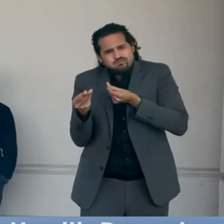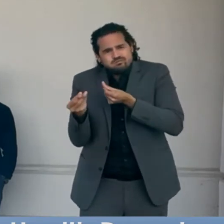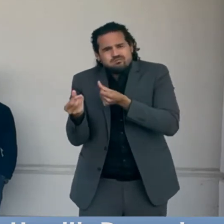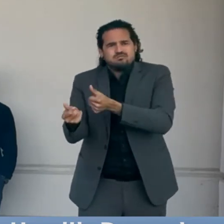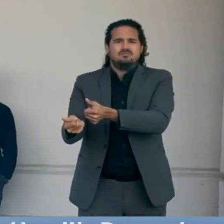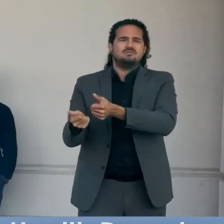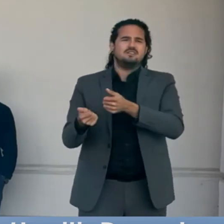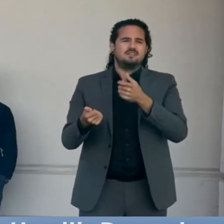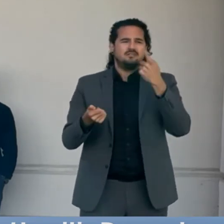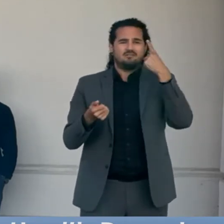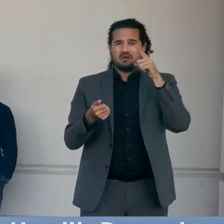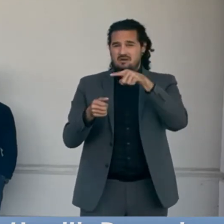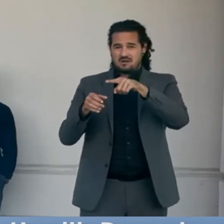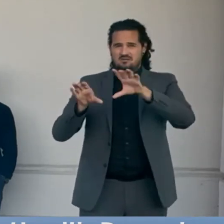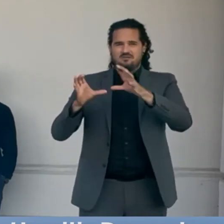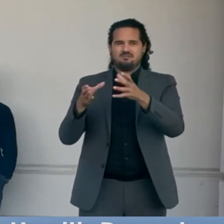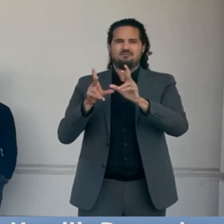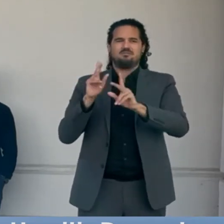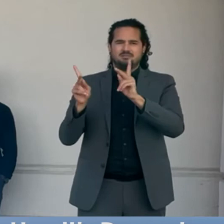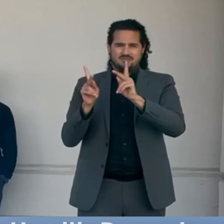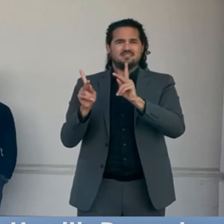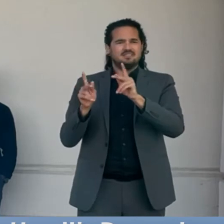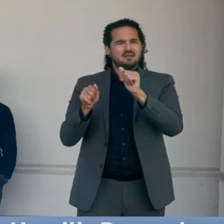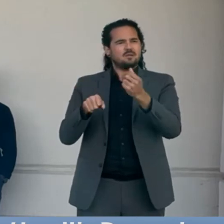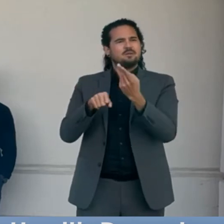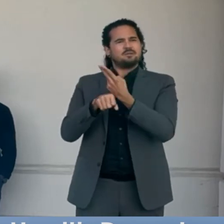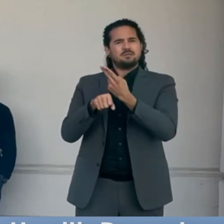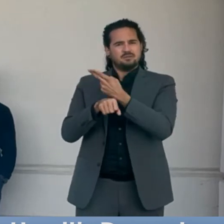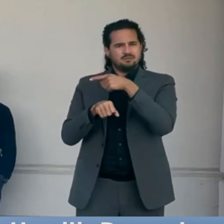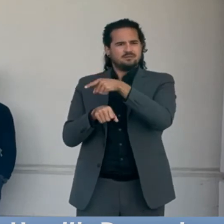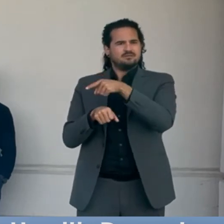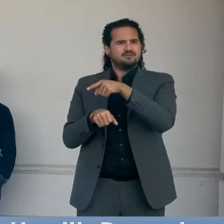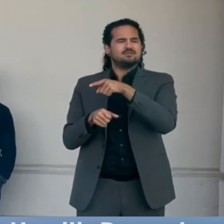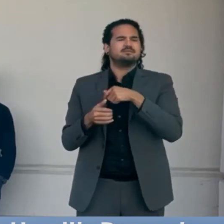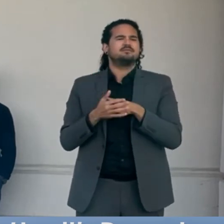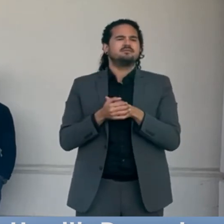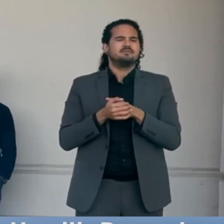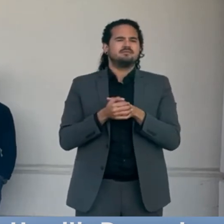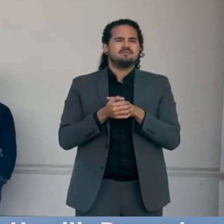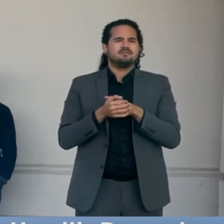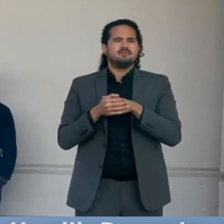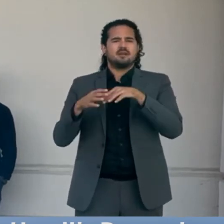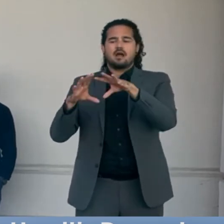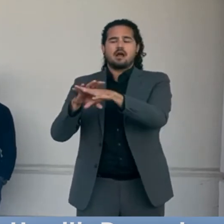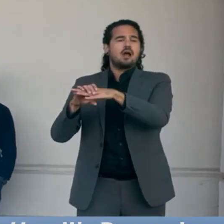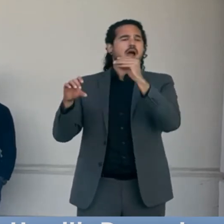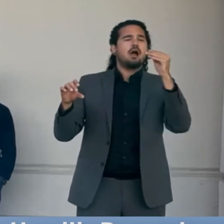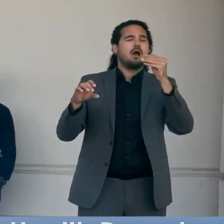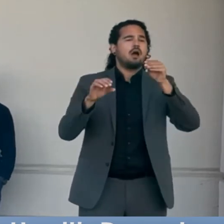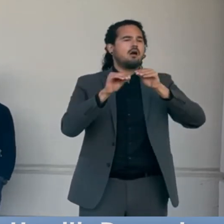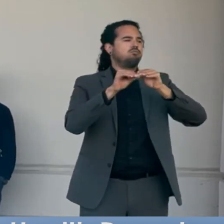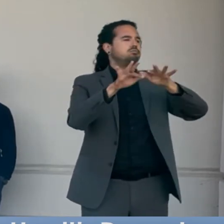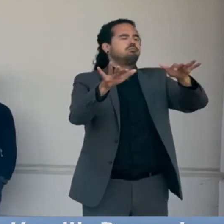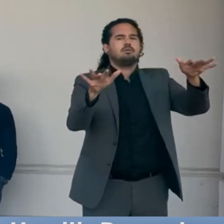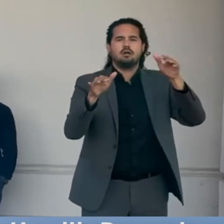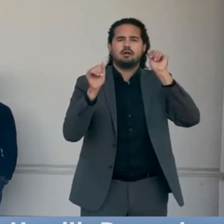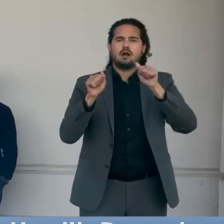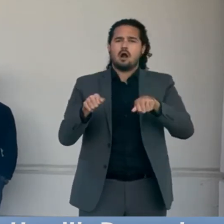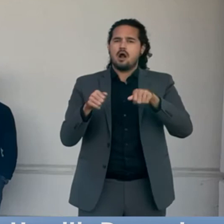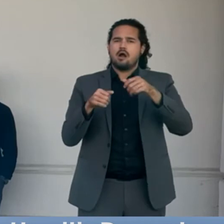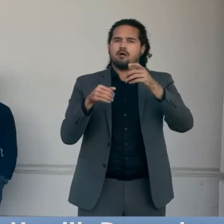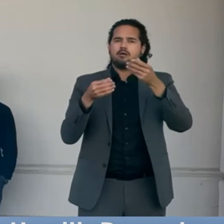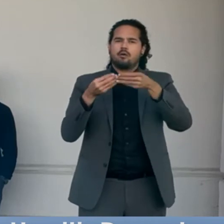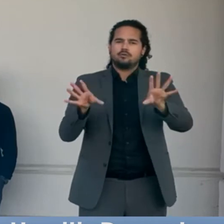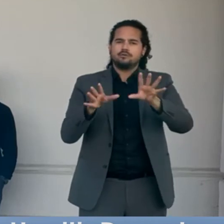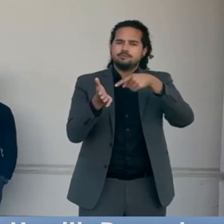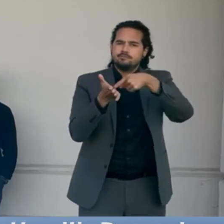who may be at risk of losing pay while they quarantine, regulatory resources and enforcement in order to make sure that